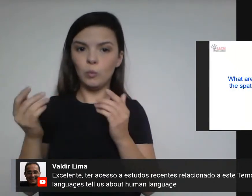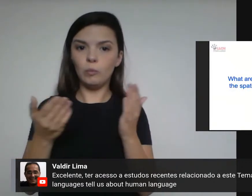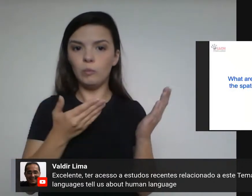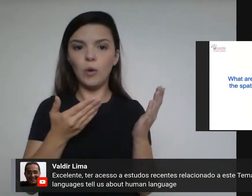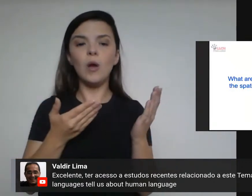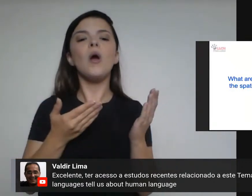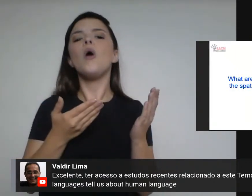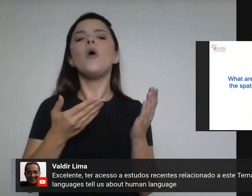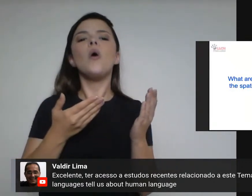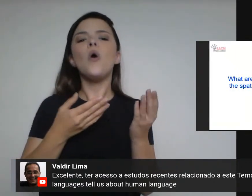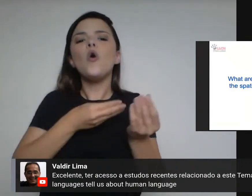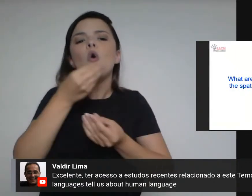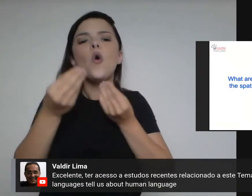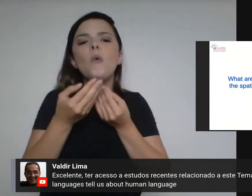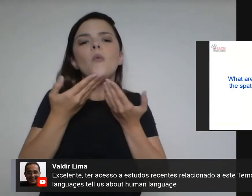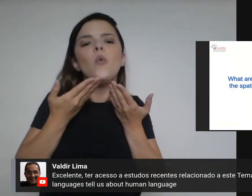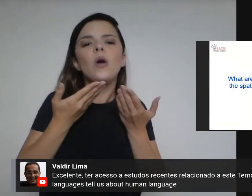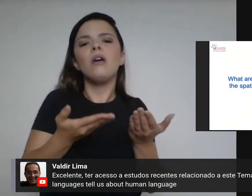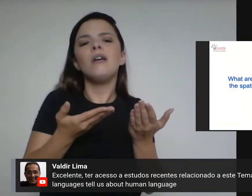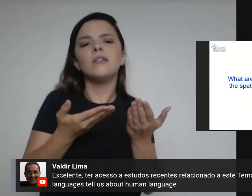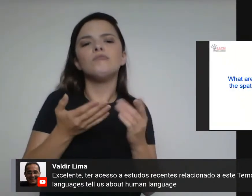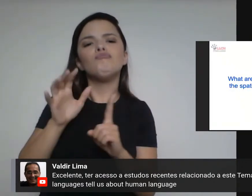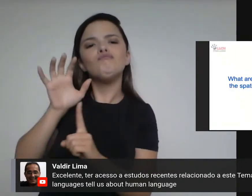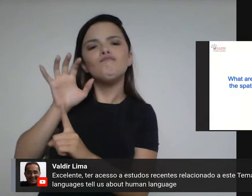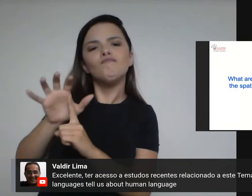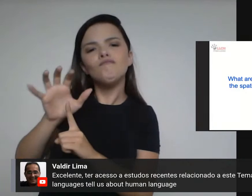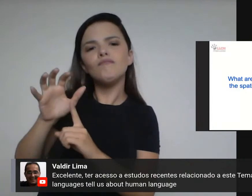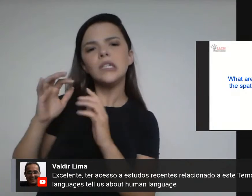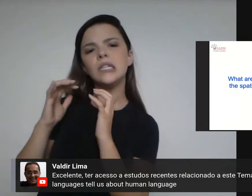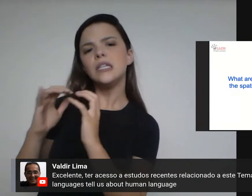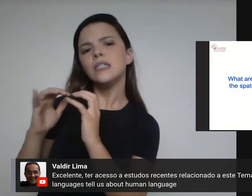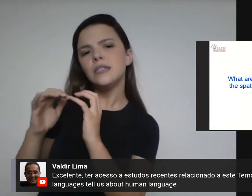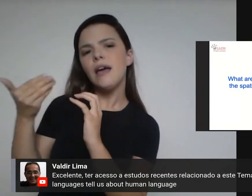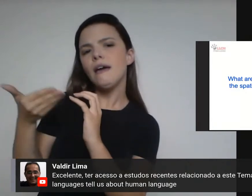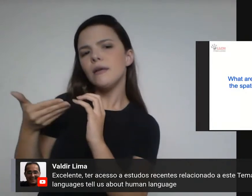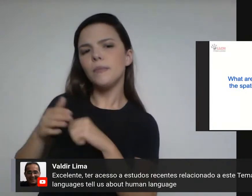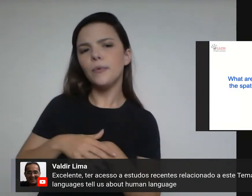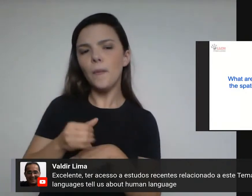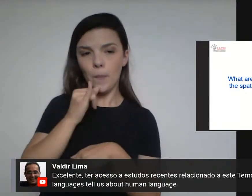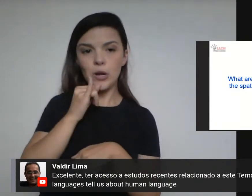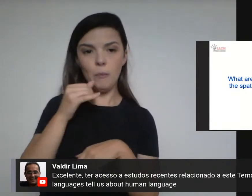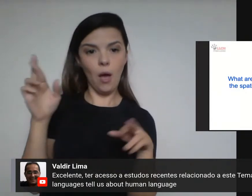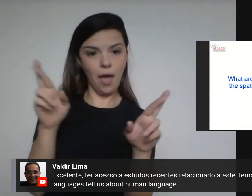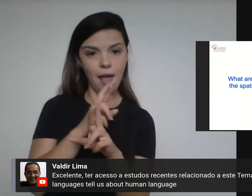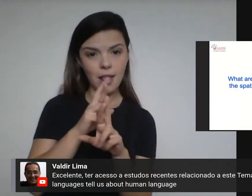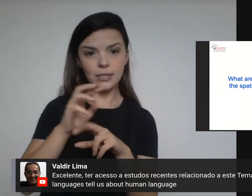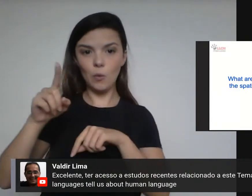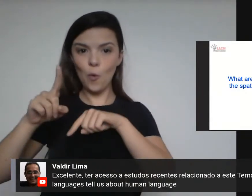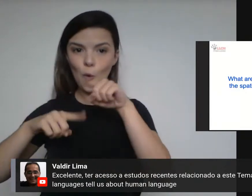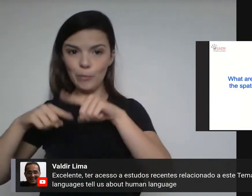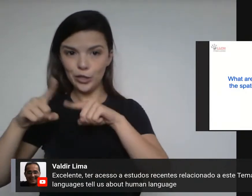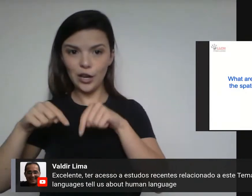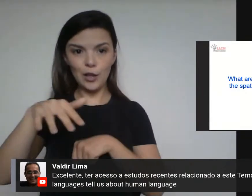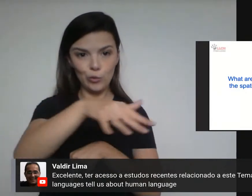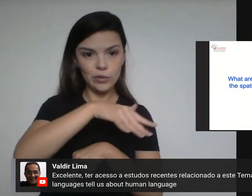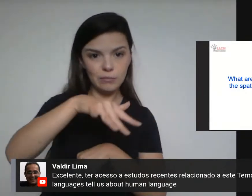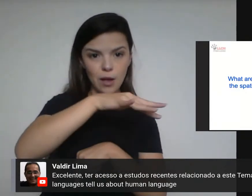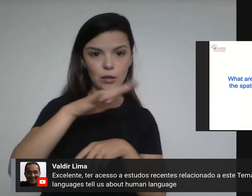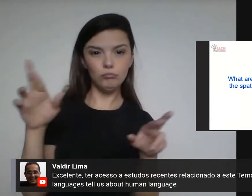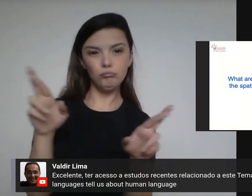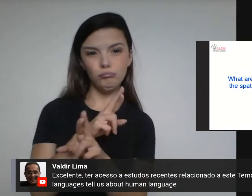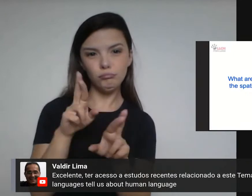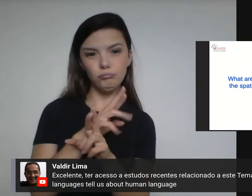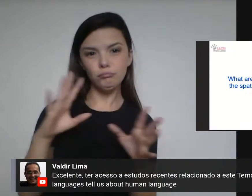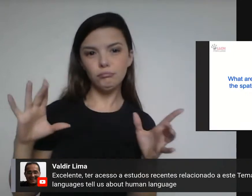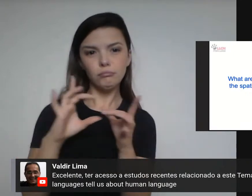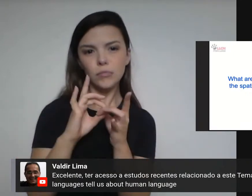neural consequences of the spatial system that I've just described that we see in sign languages? And so we